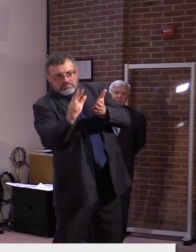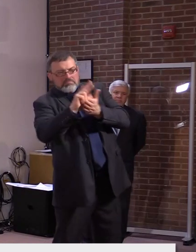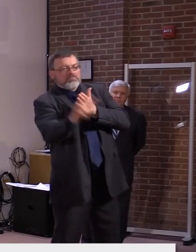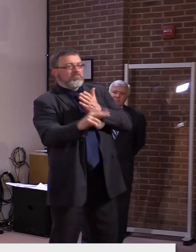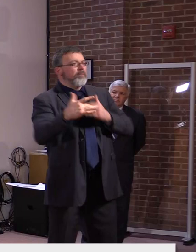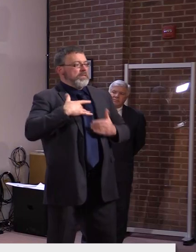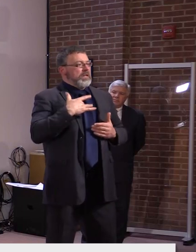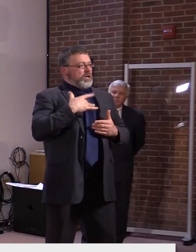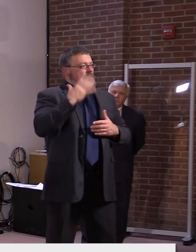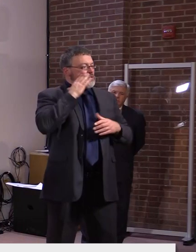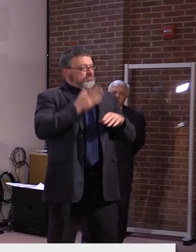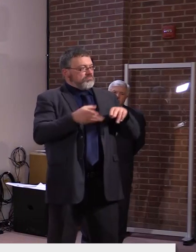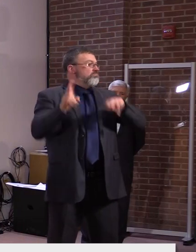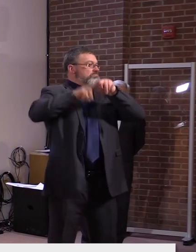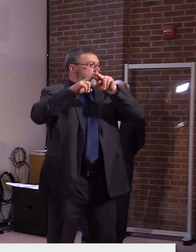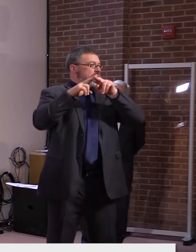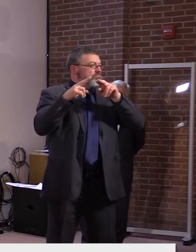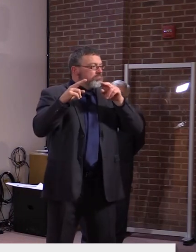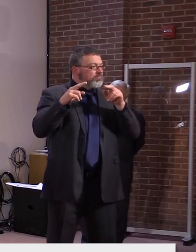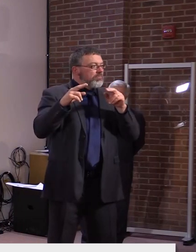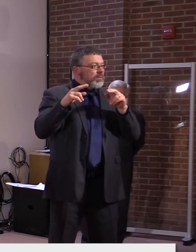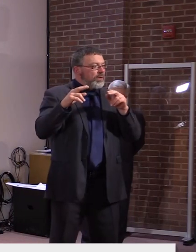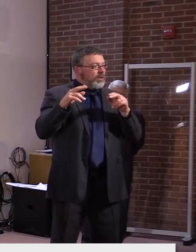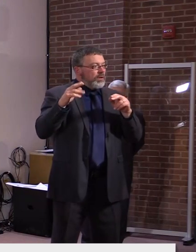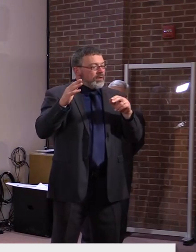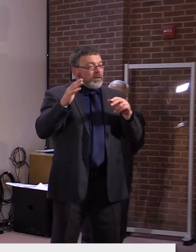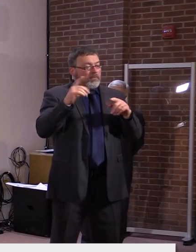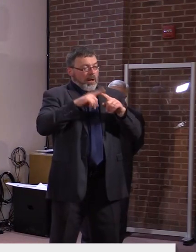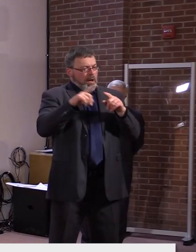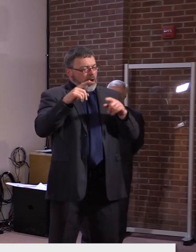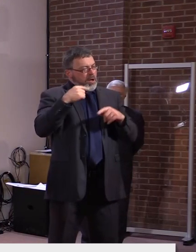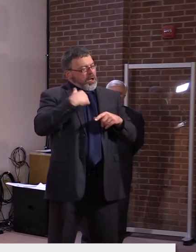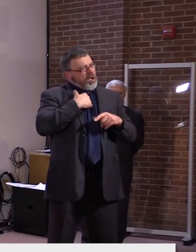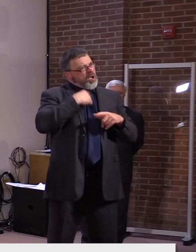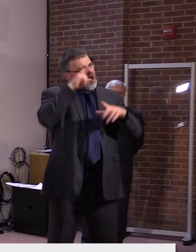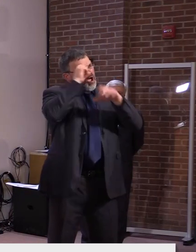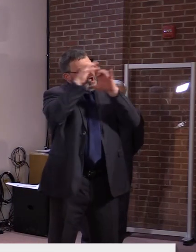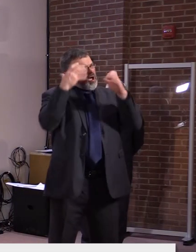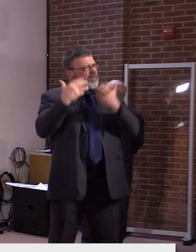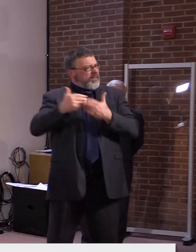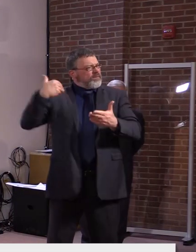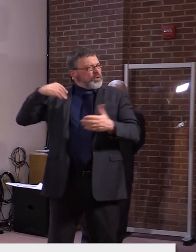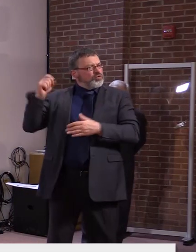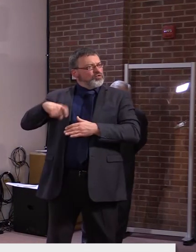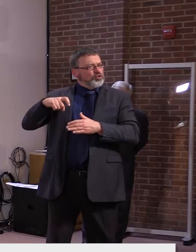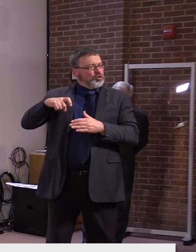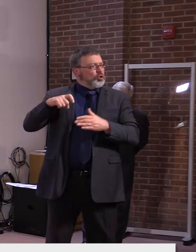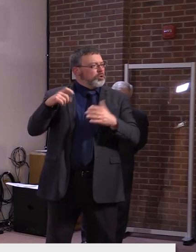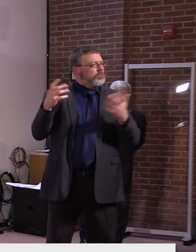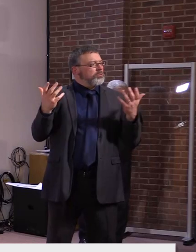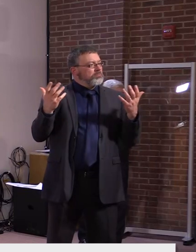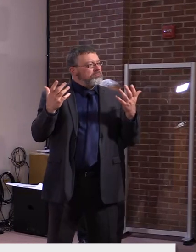was slower than we had anticipated, but they have picked up dramatically over the last